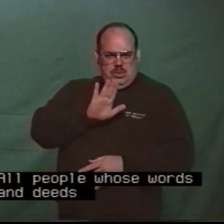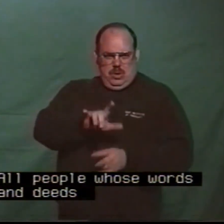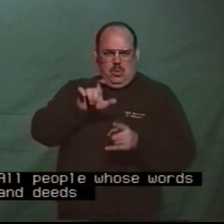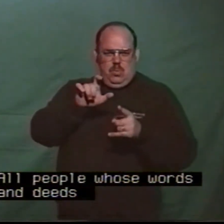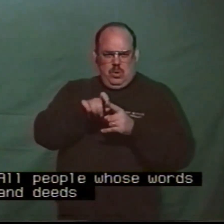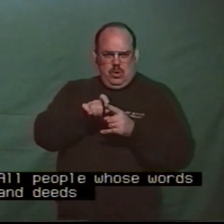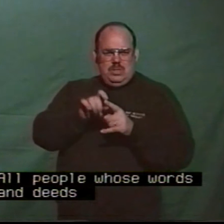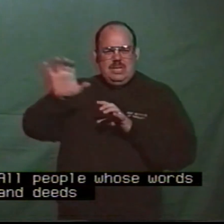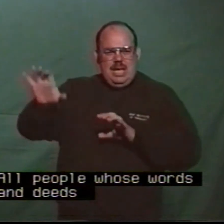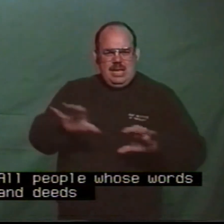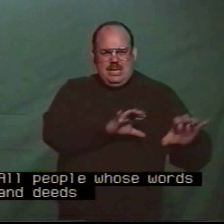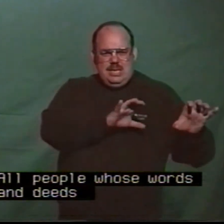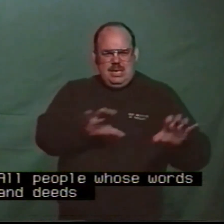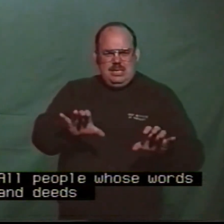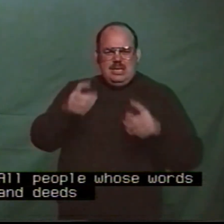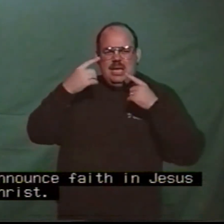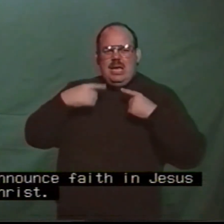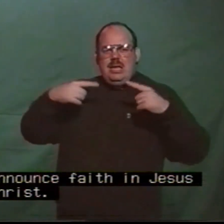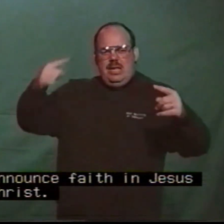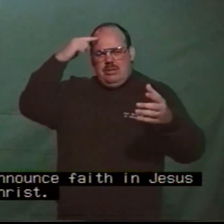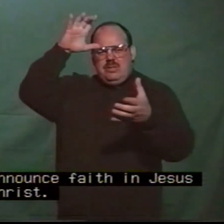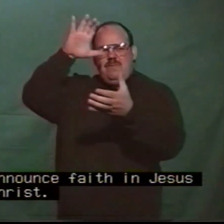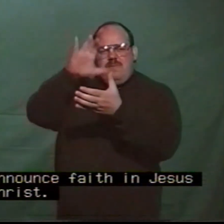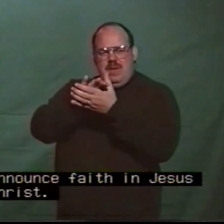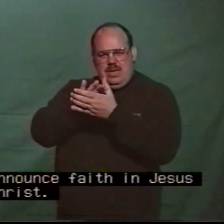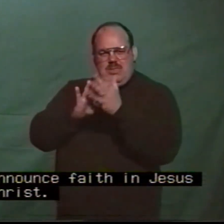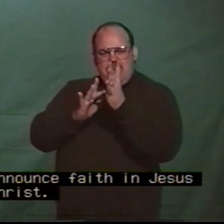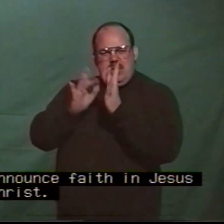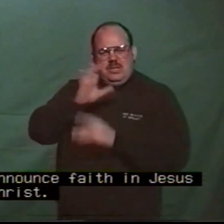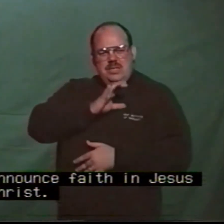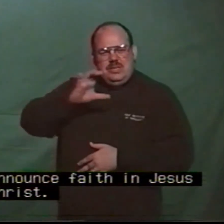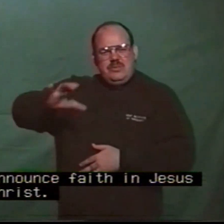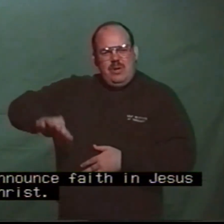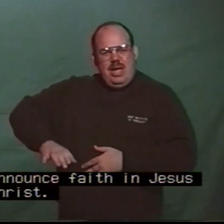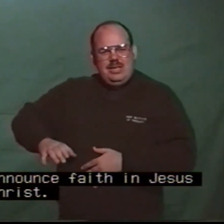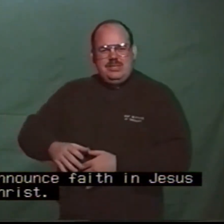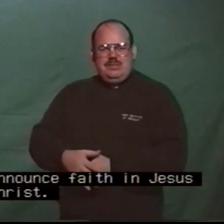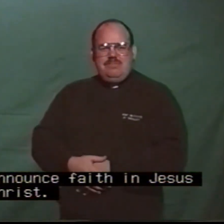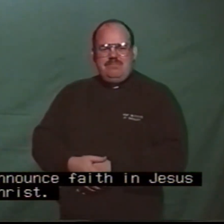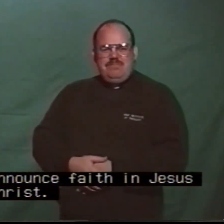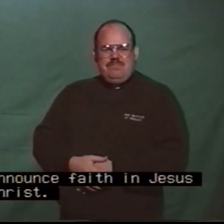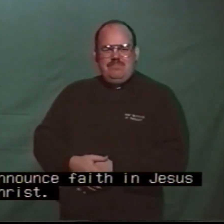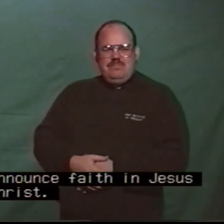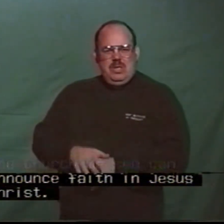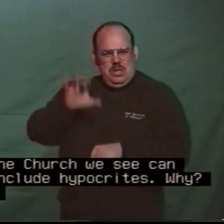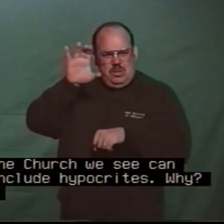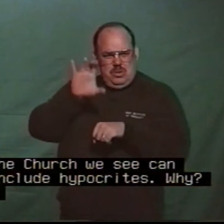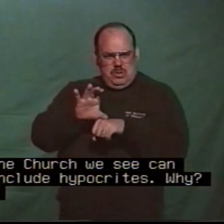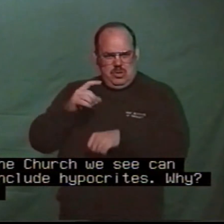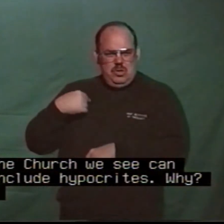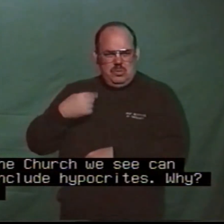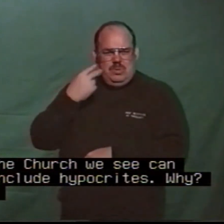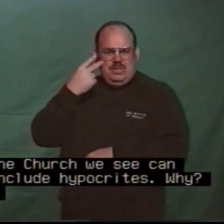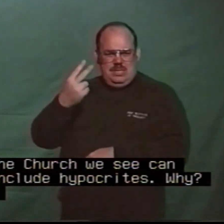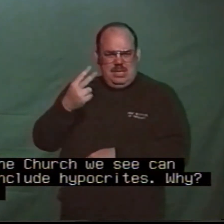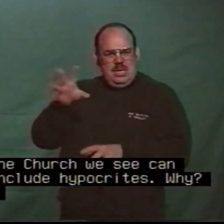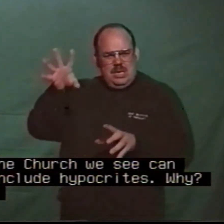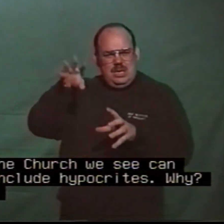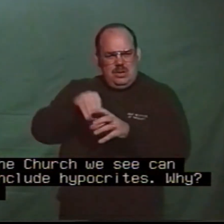words and deeds announce faith in Jesus Christ the church we can see